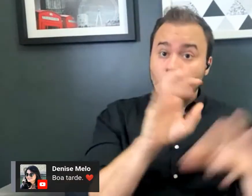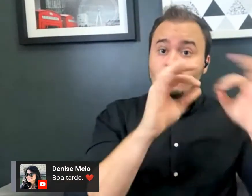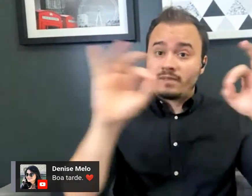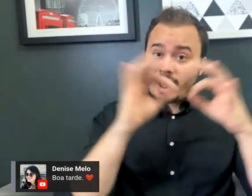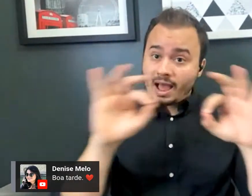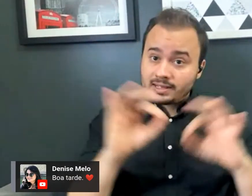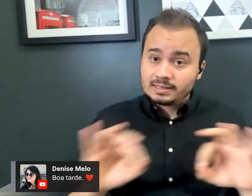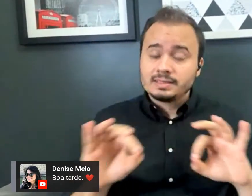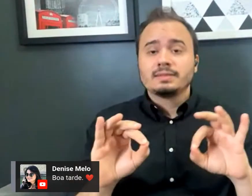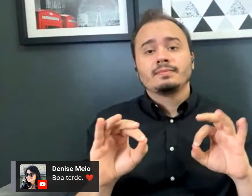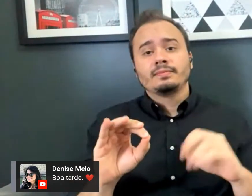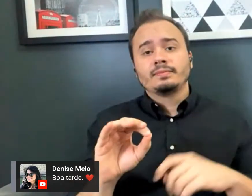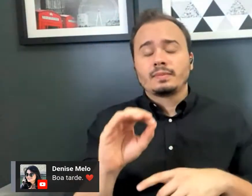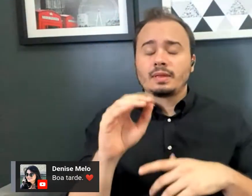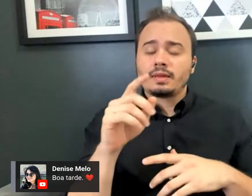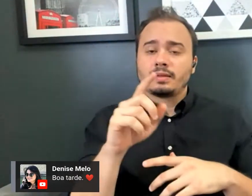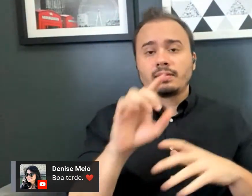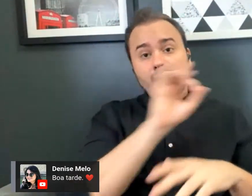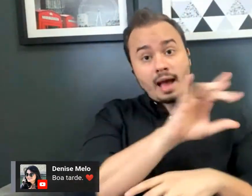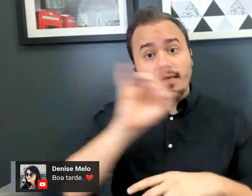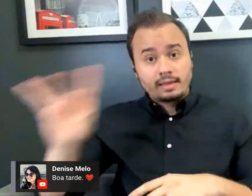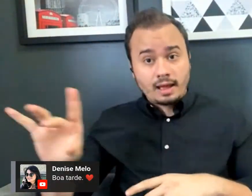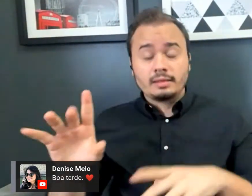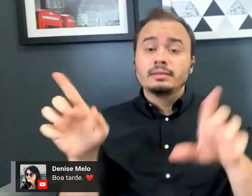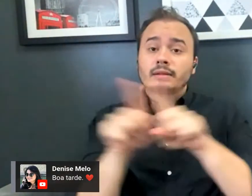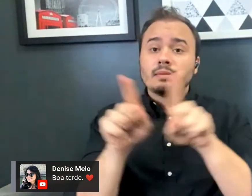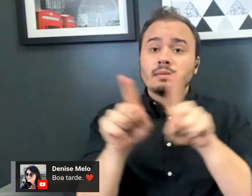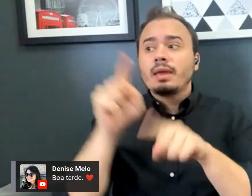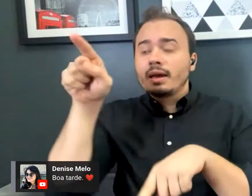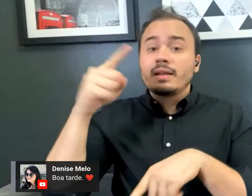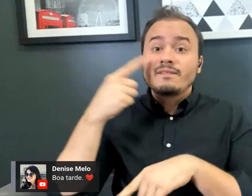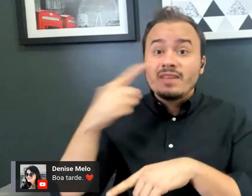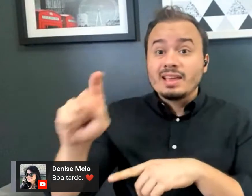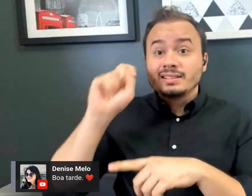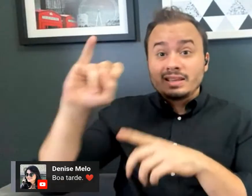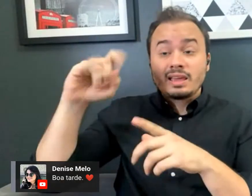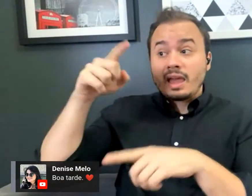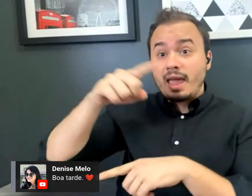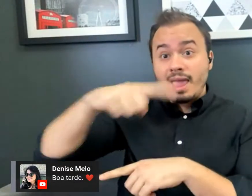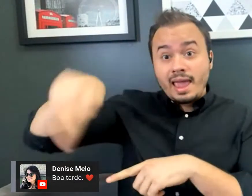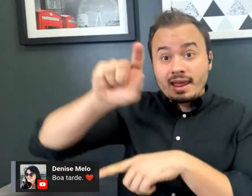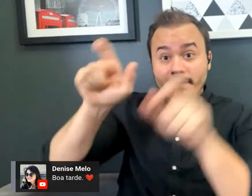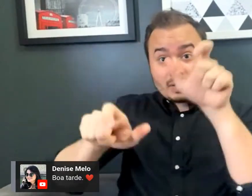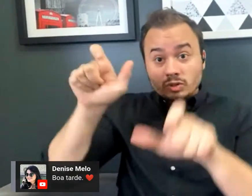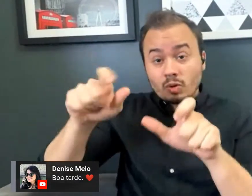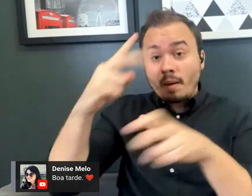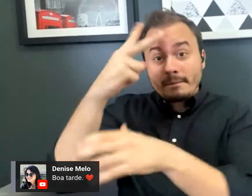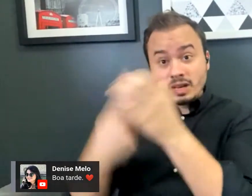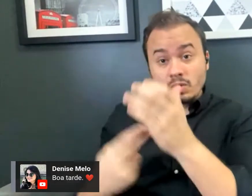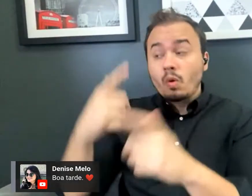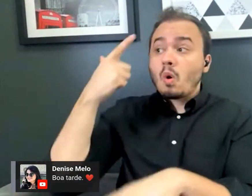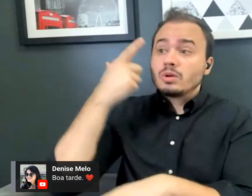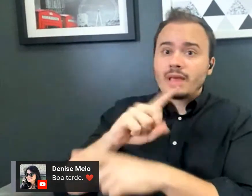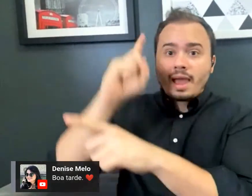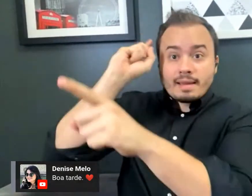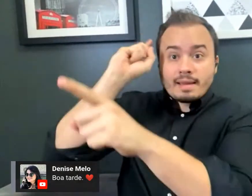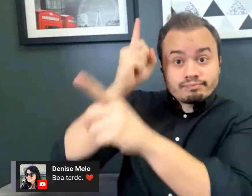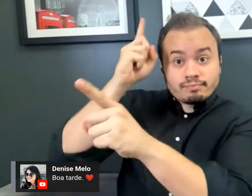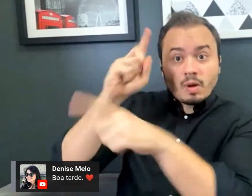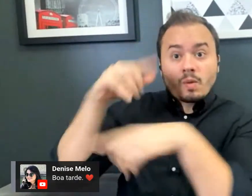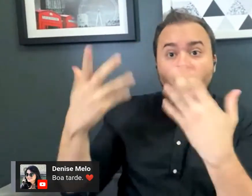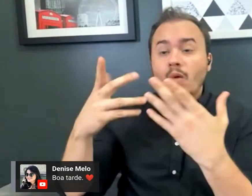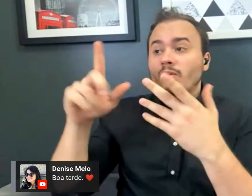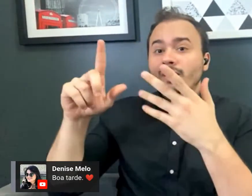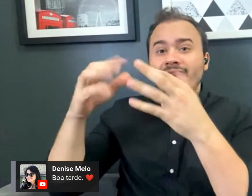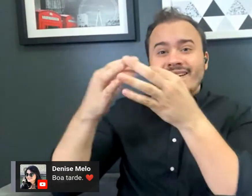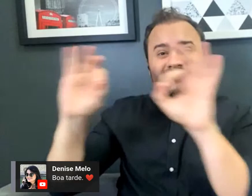of detecting a semantic anomaly. Now we're going to look at regions that are different. So the first, again, is not